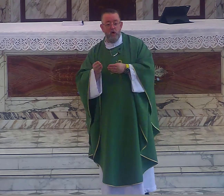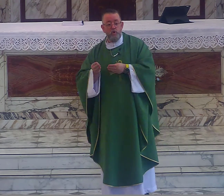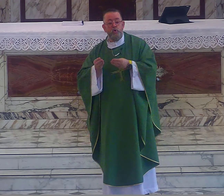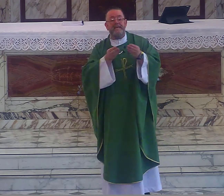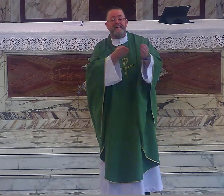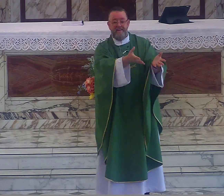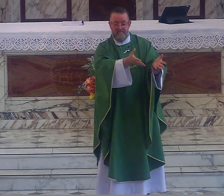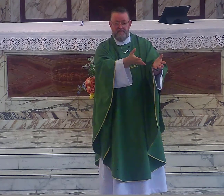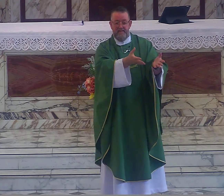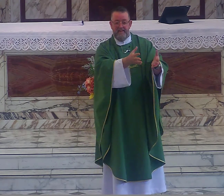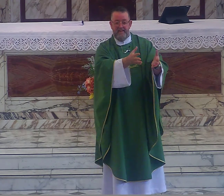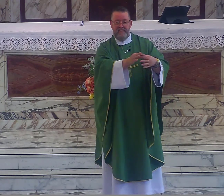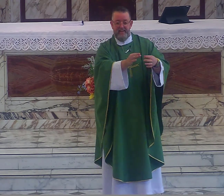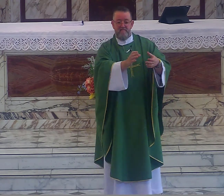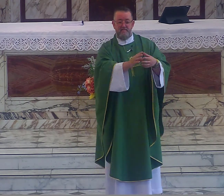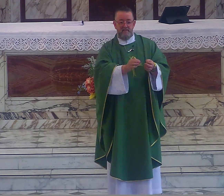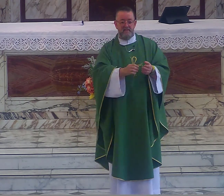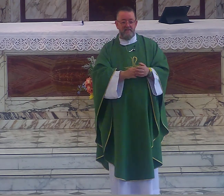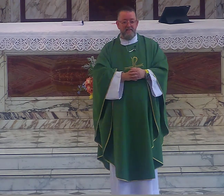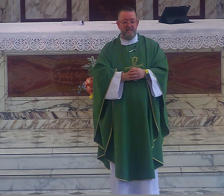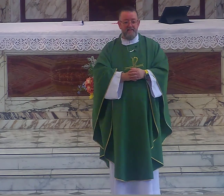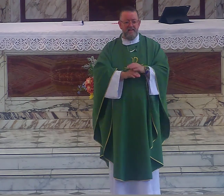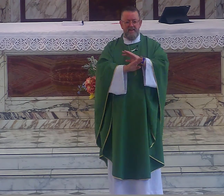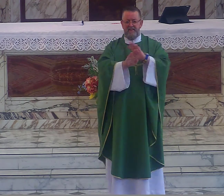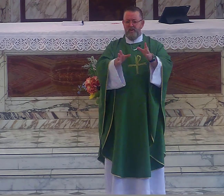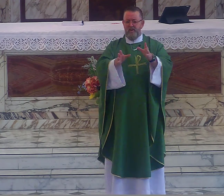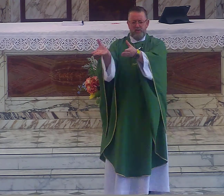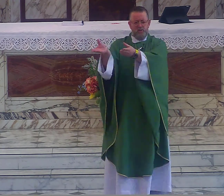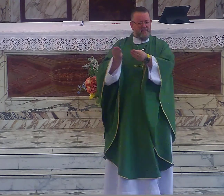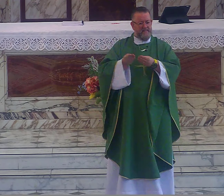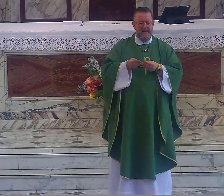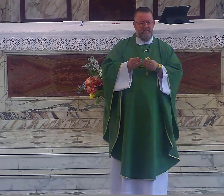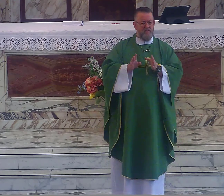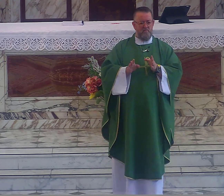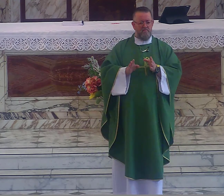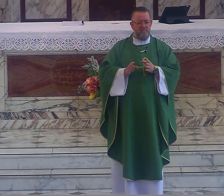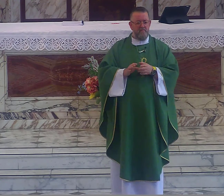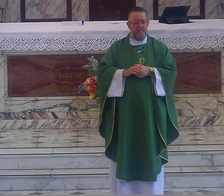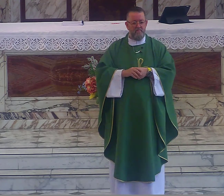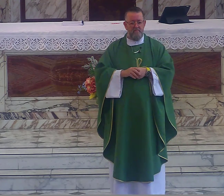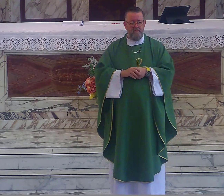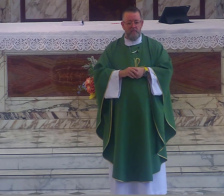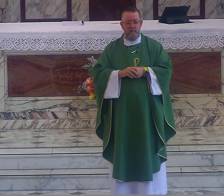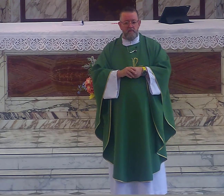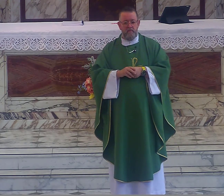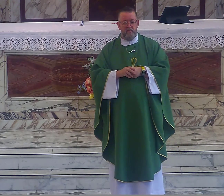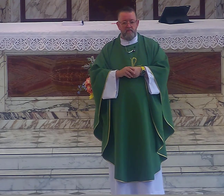love to give gifts. Not to receive them.